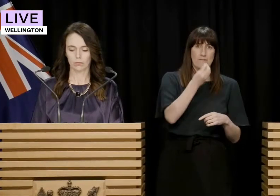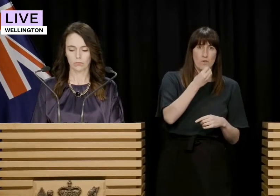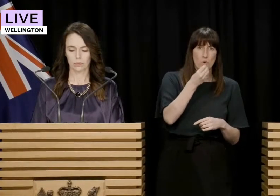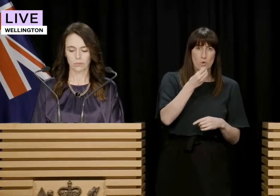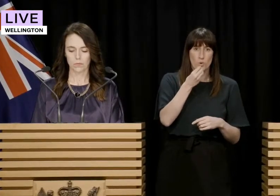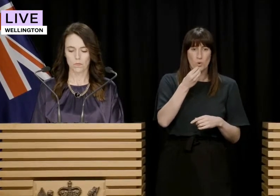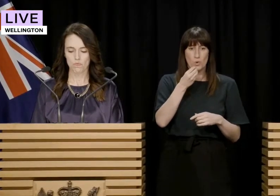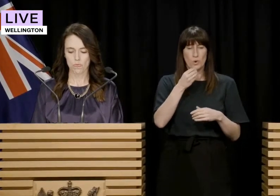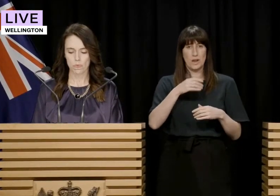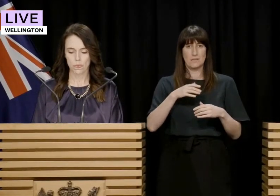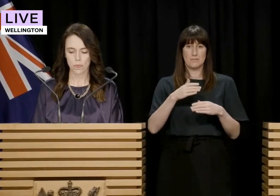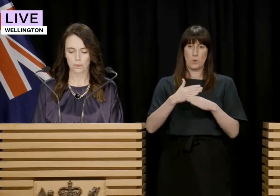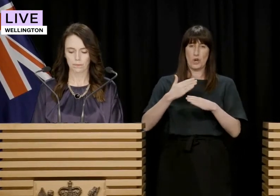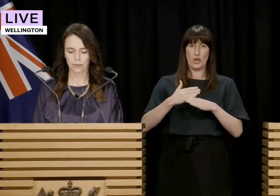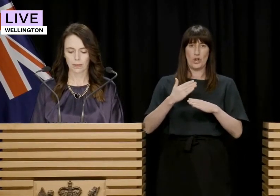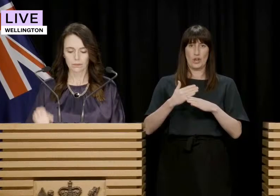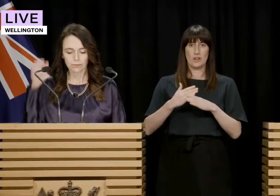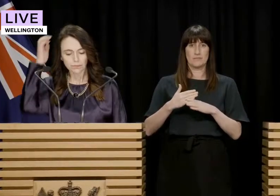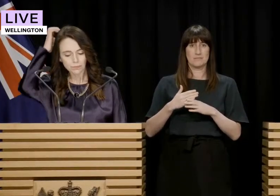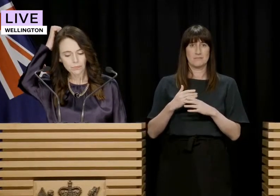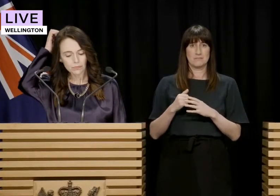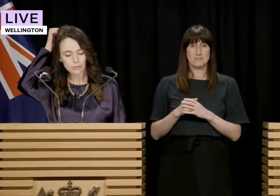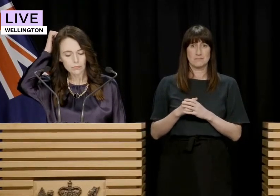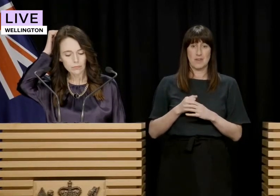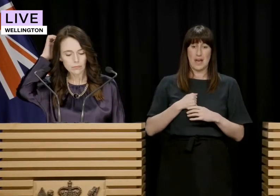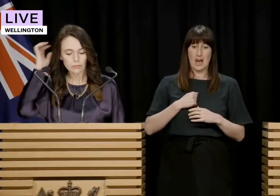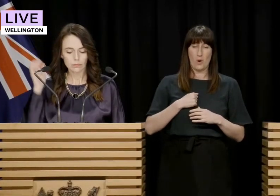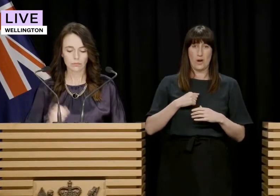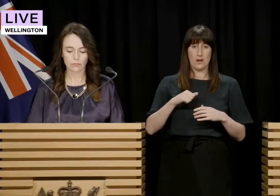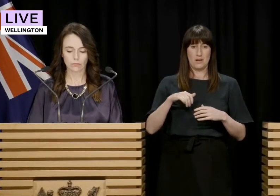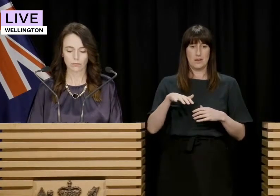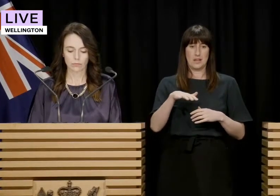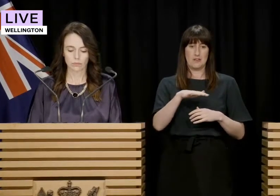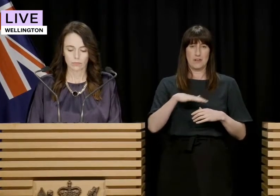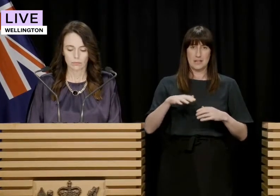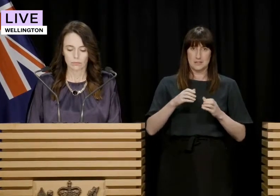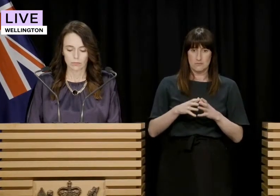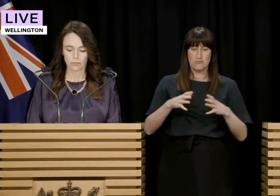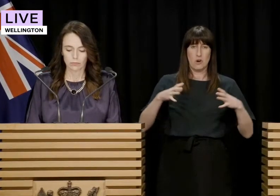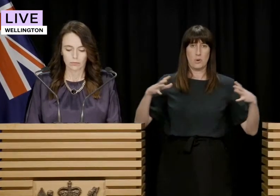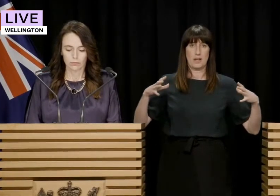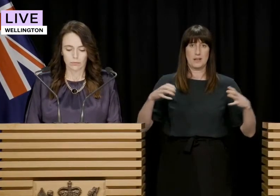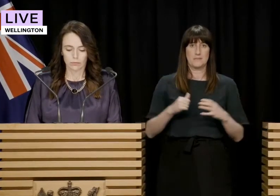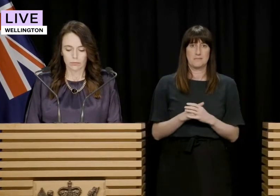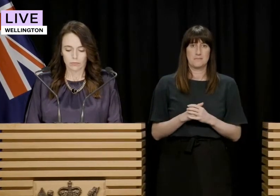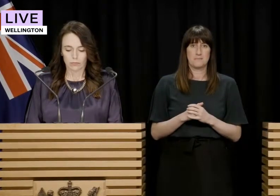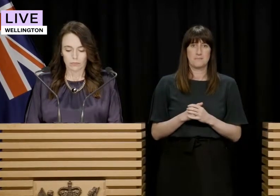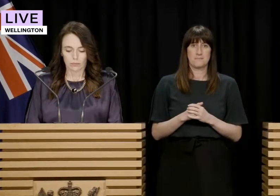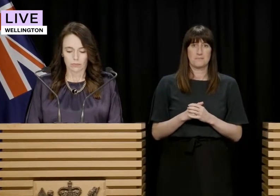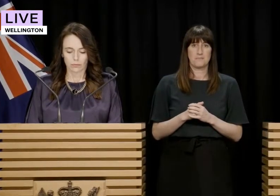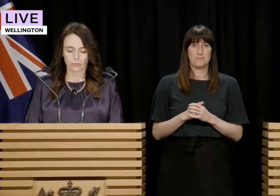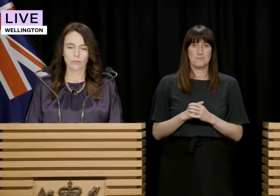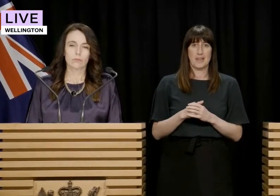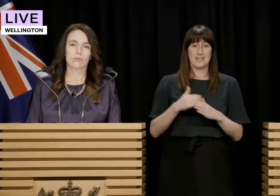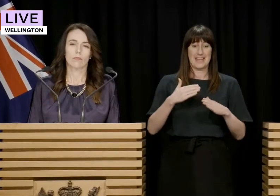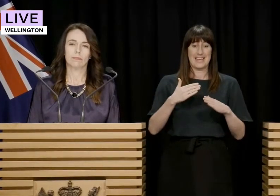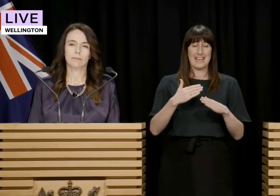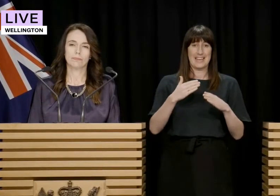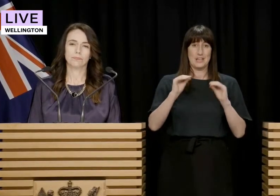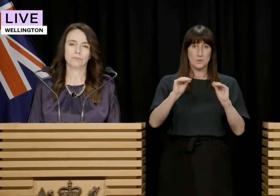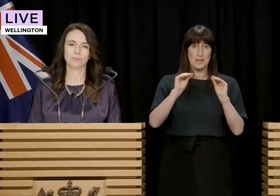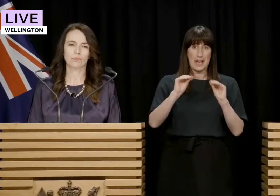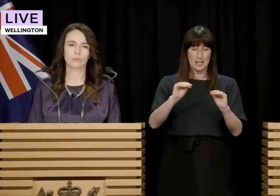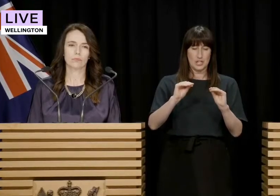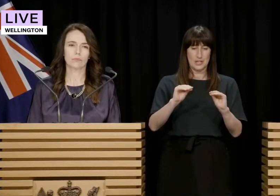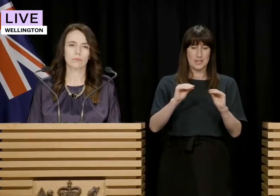Opportunity Grows Here campaign and primary sector workforce program. Later this week, upon receiving the Education Workforce Committee inquiry